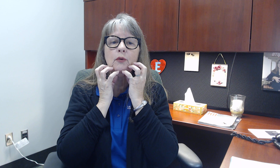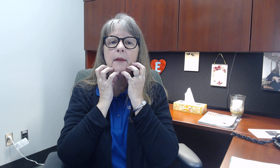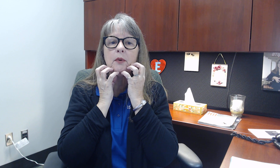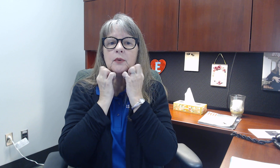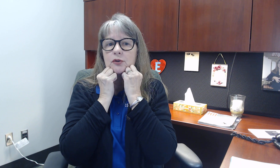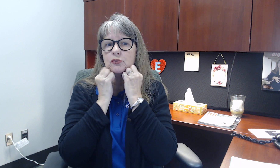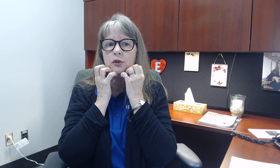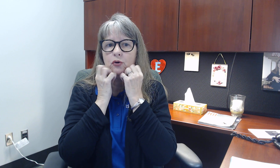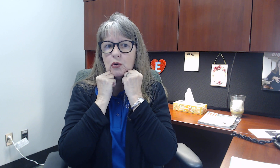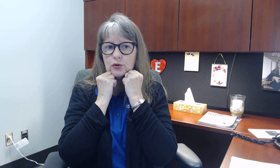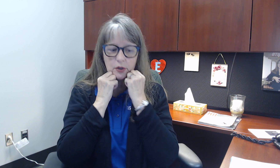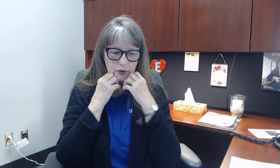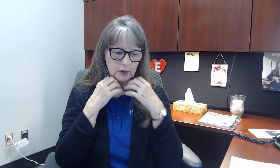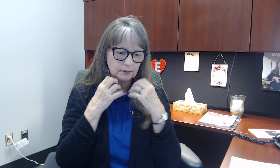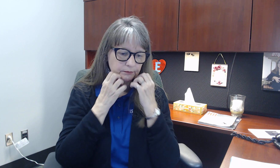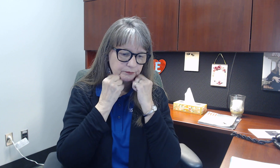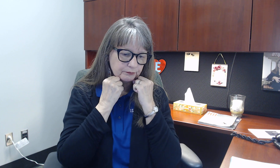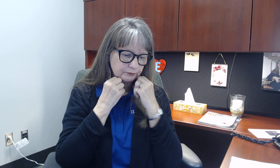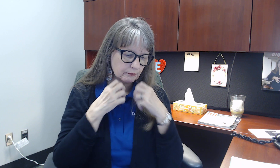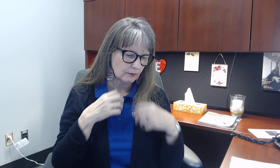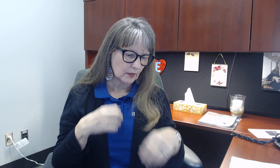grabbing whiskers and you're holding on to it.